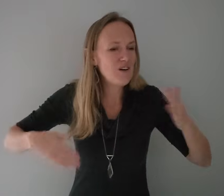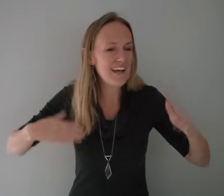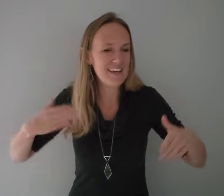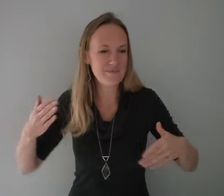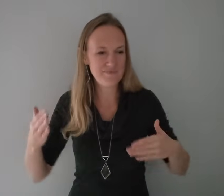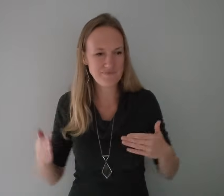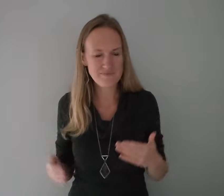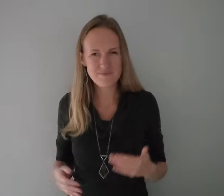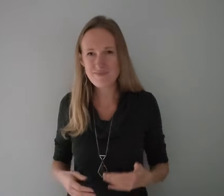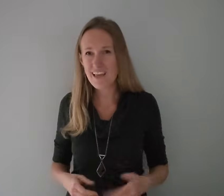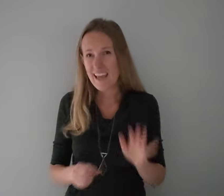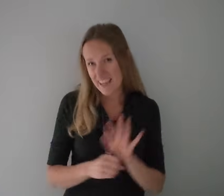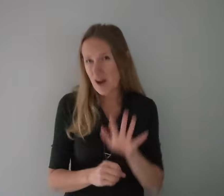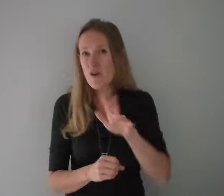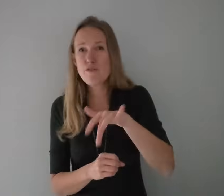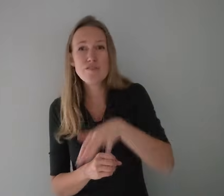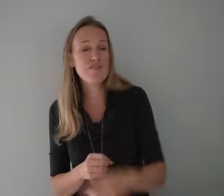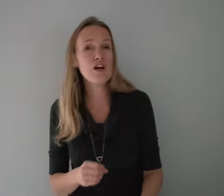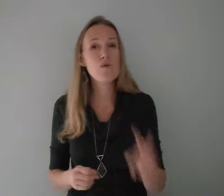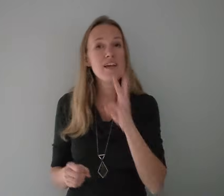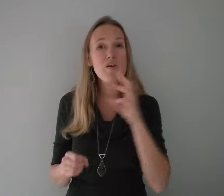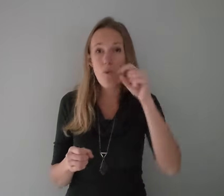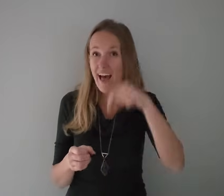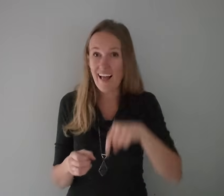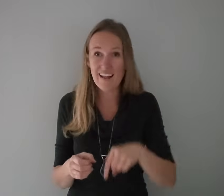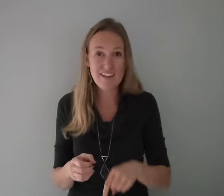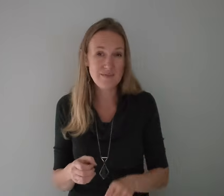joy, and overflowing well,